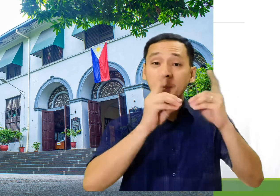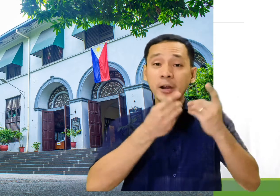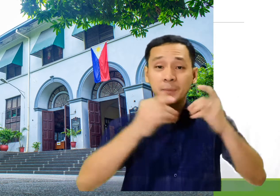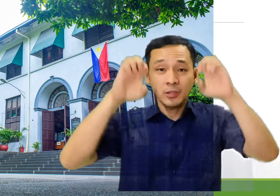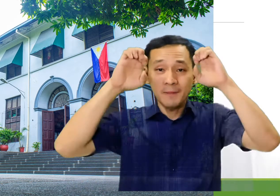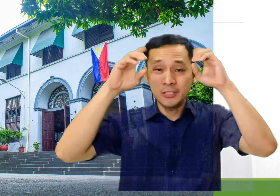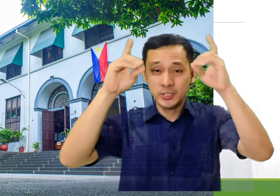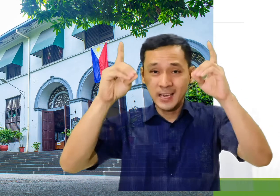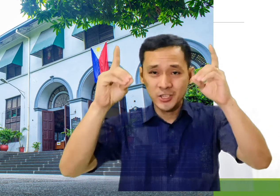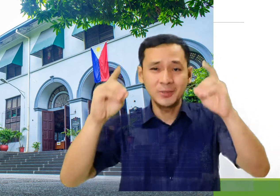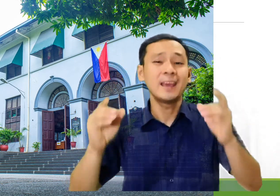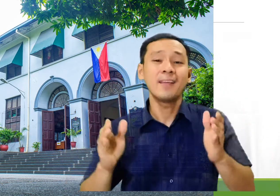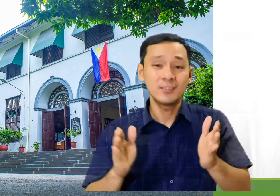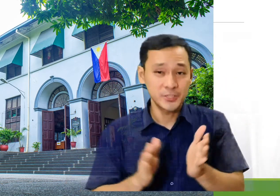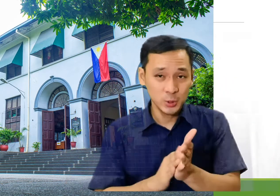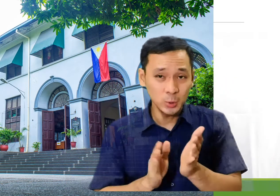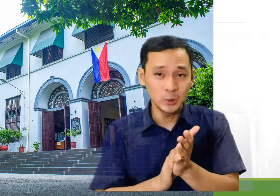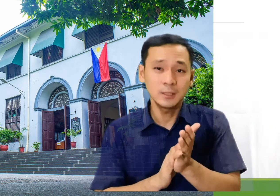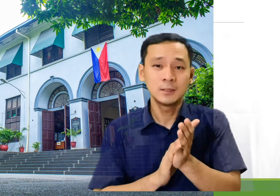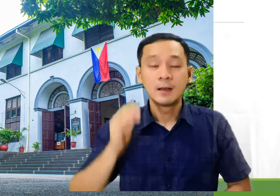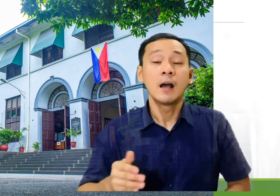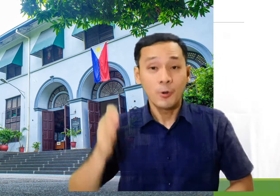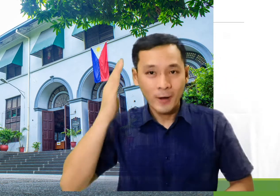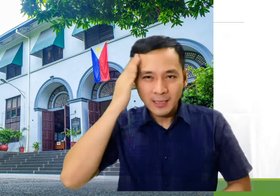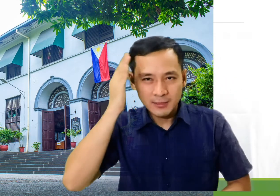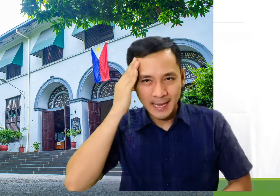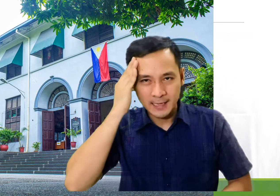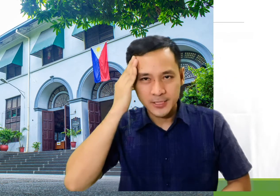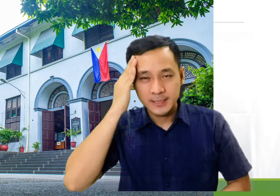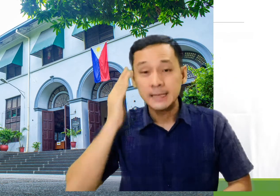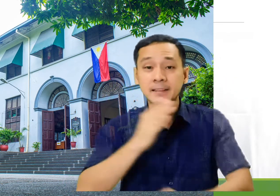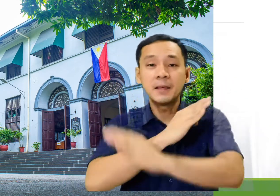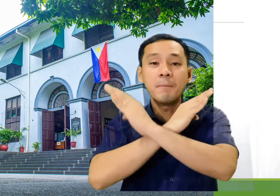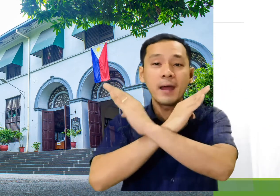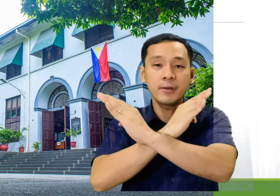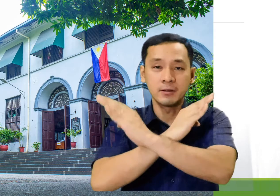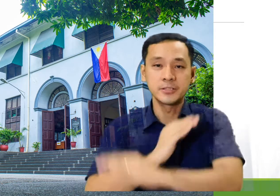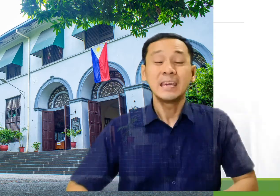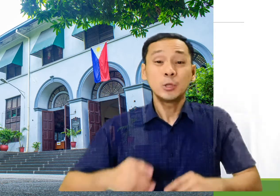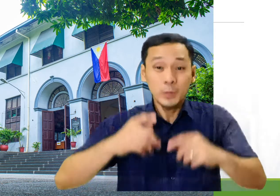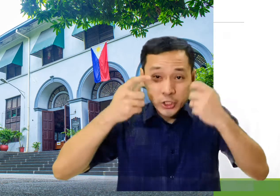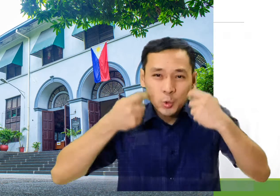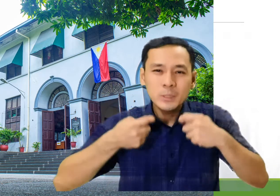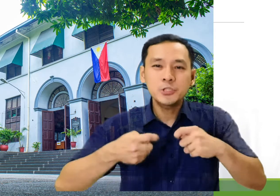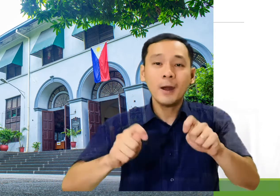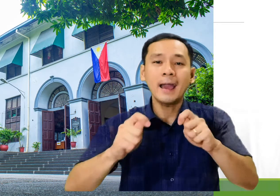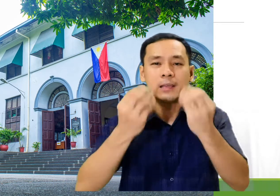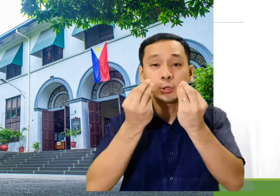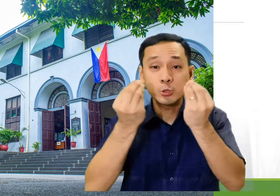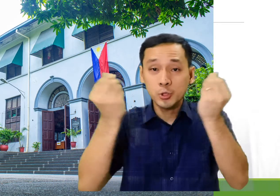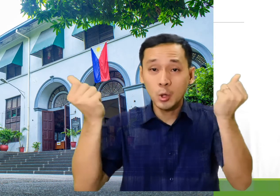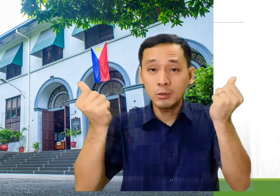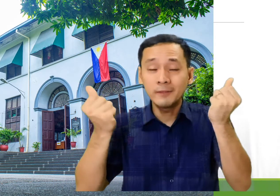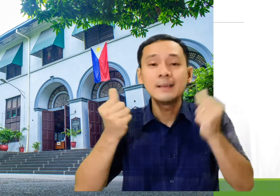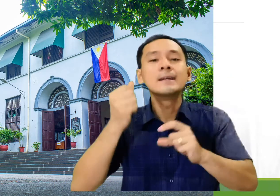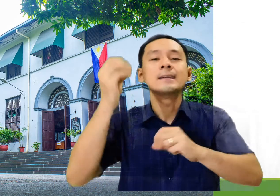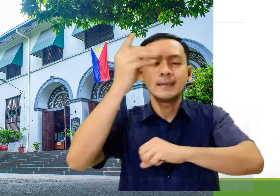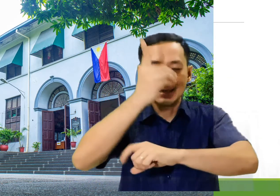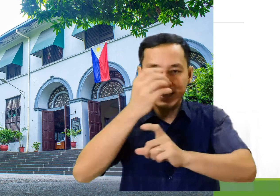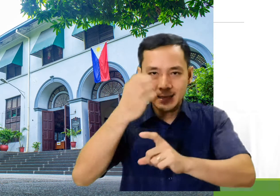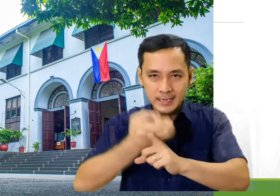The Department of Education and their school recognize the barriers in which we try to